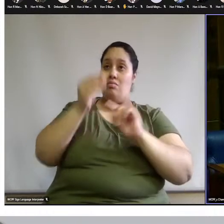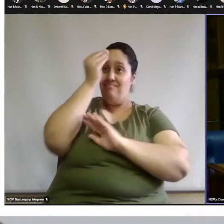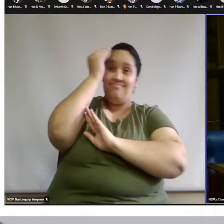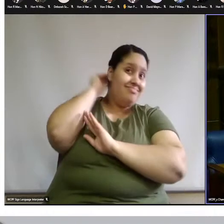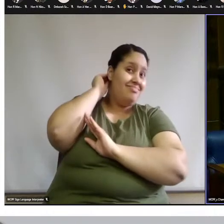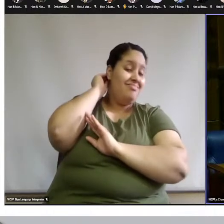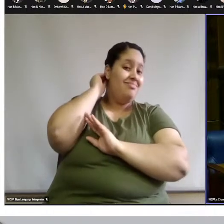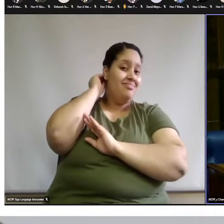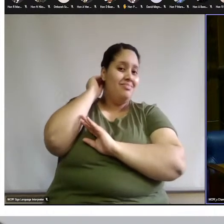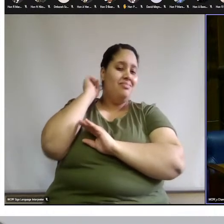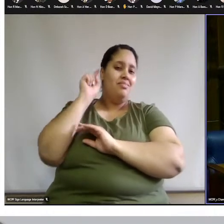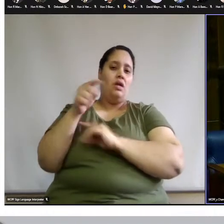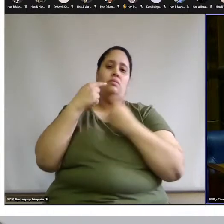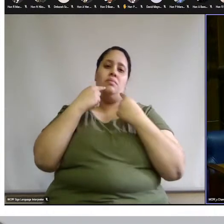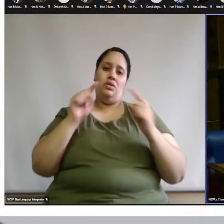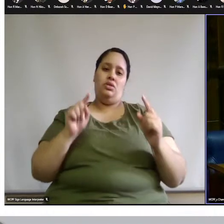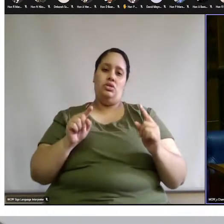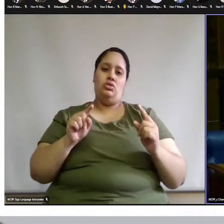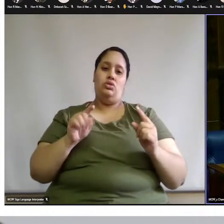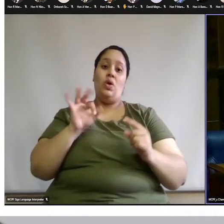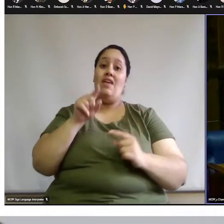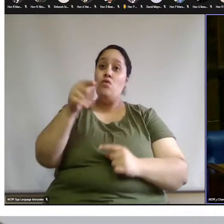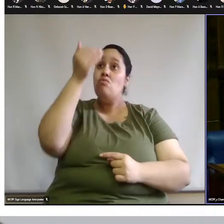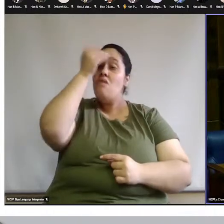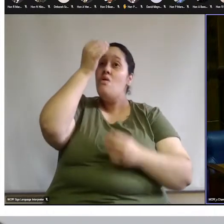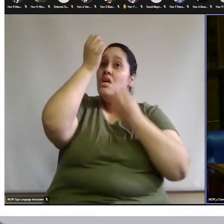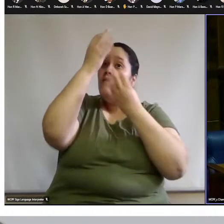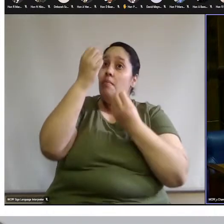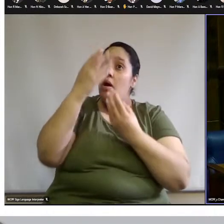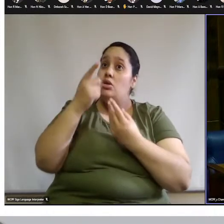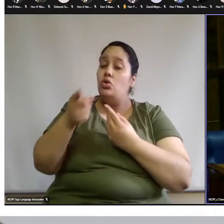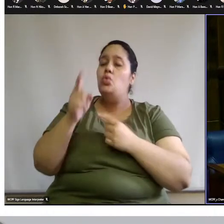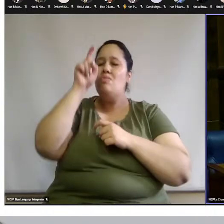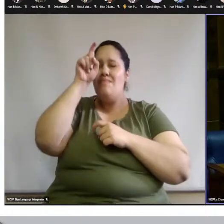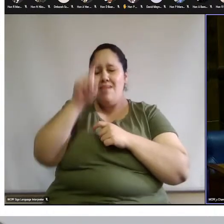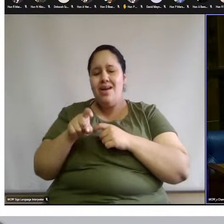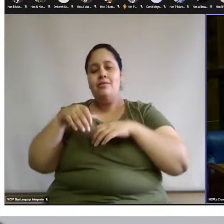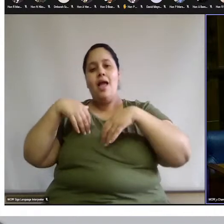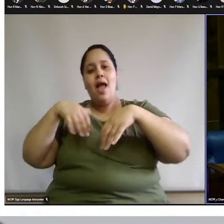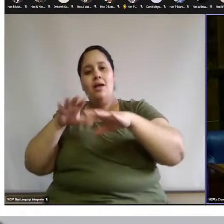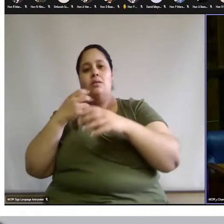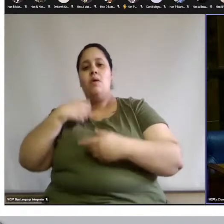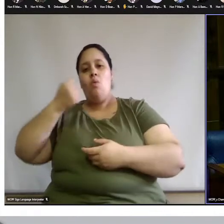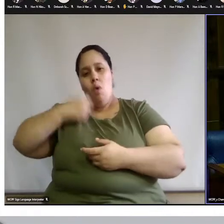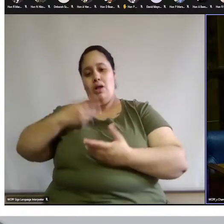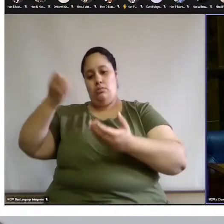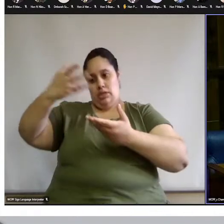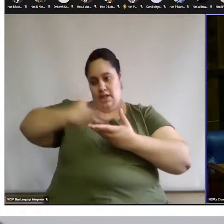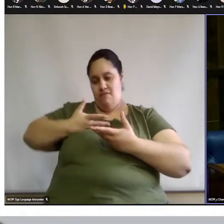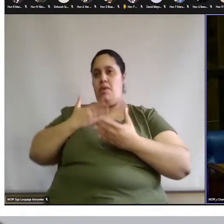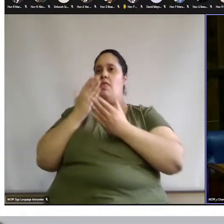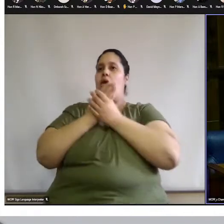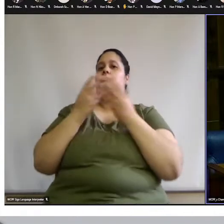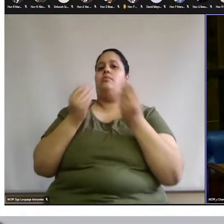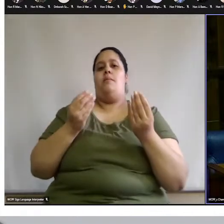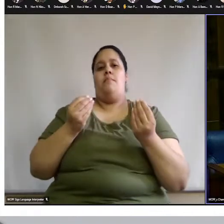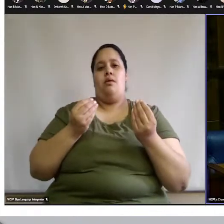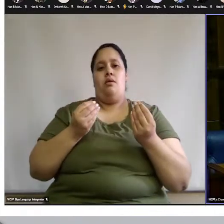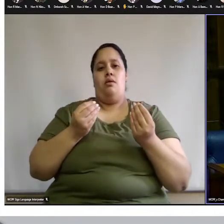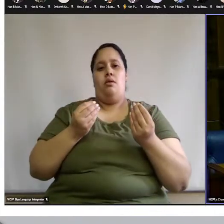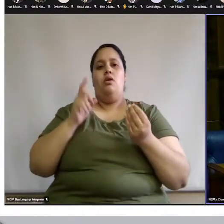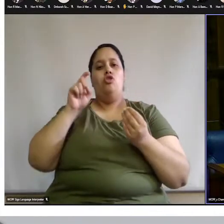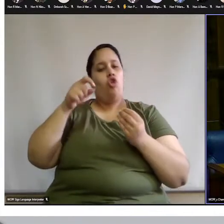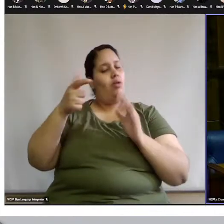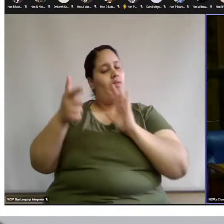moet duidelik kry. As u in hierdie informatie het, asseblief, ek soek die klagstaat. We must lay this charge. It is